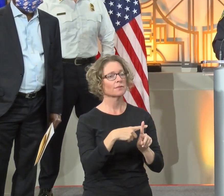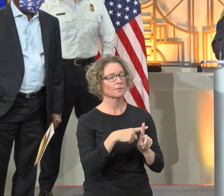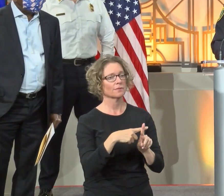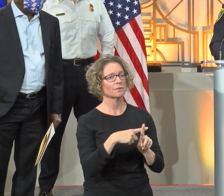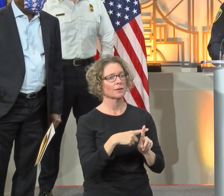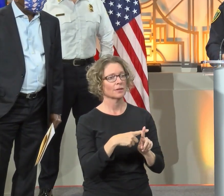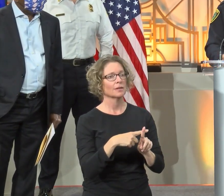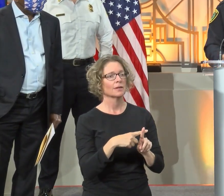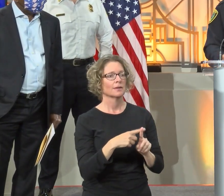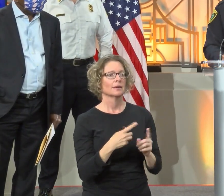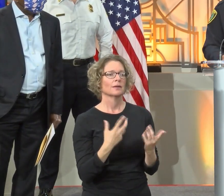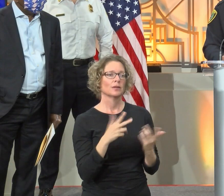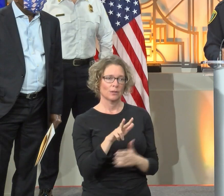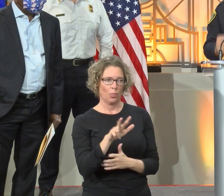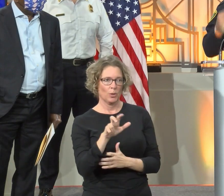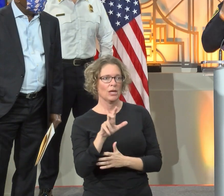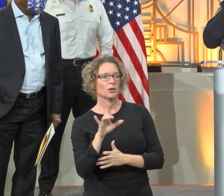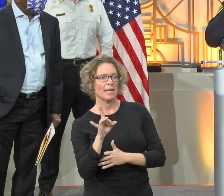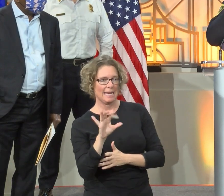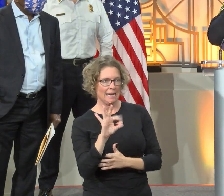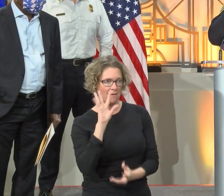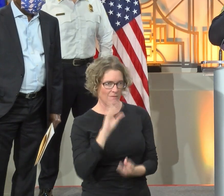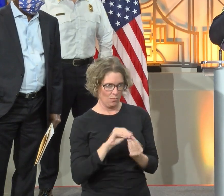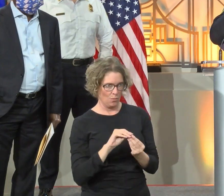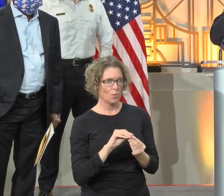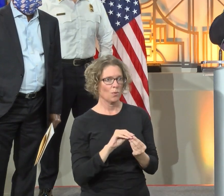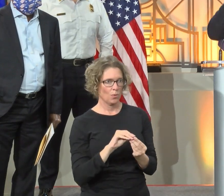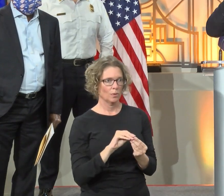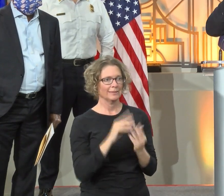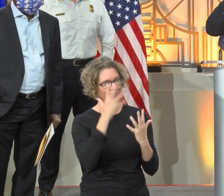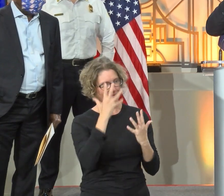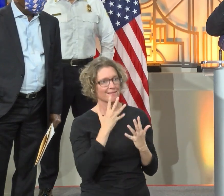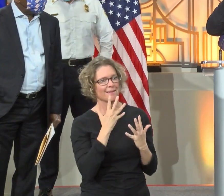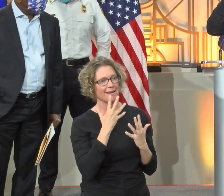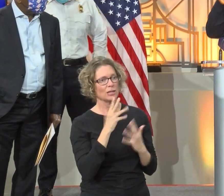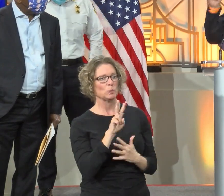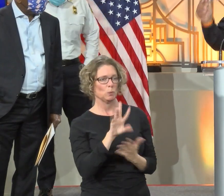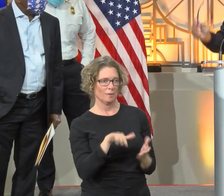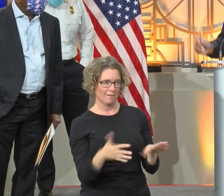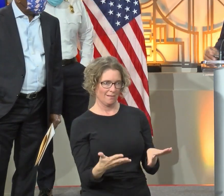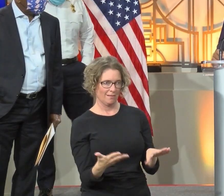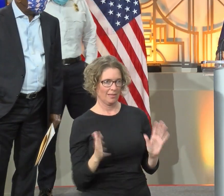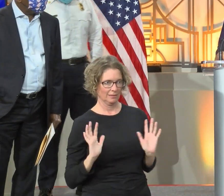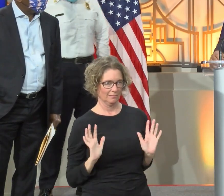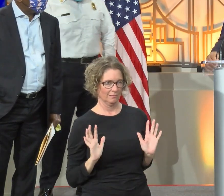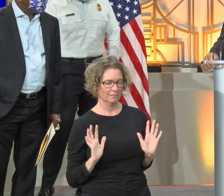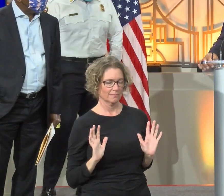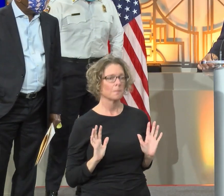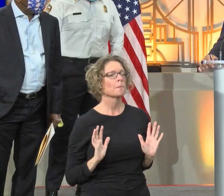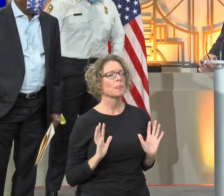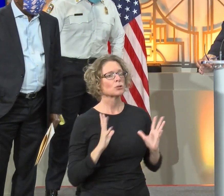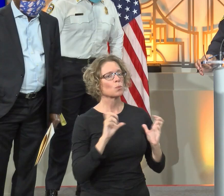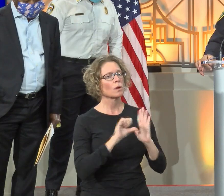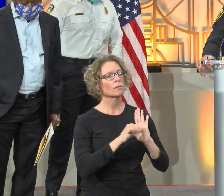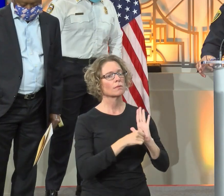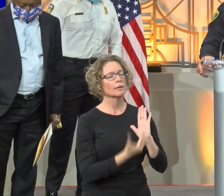thankfully we've had 389. Let me just say this, so the 389, sadly we've had 2 deaths, and I want to just reemphasize that even the folks